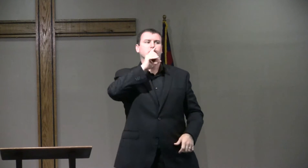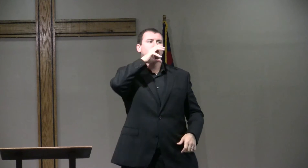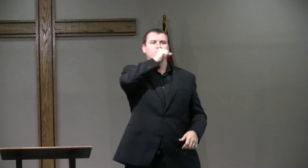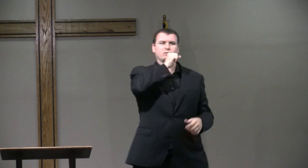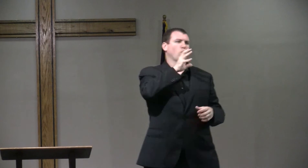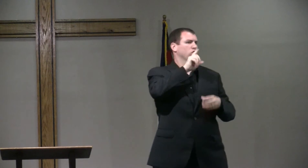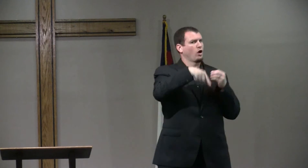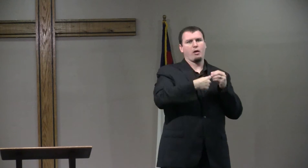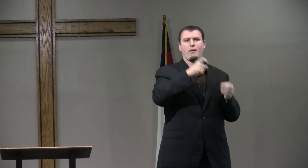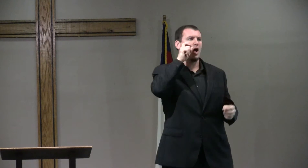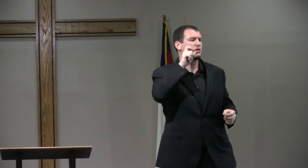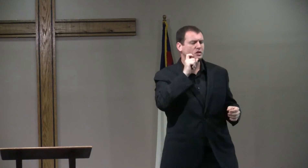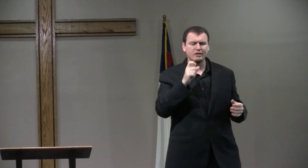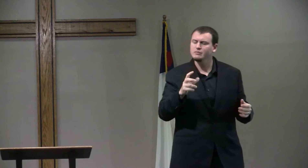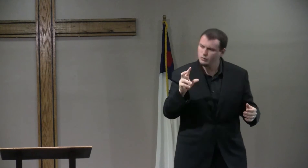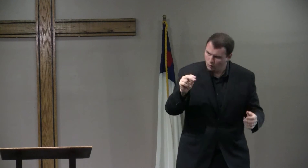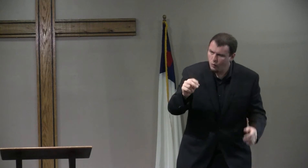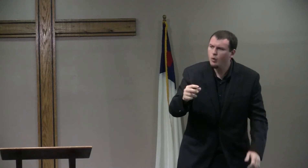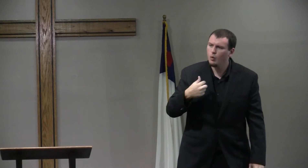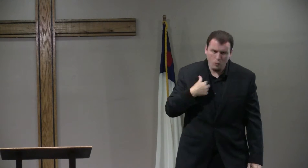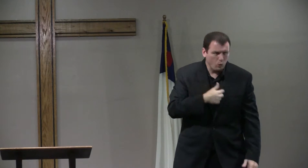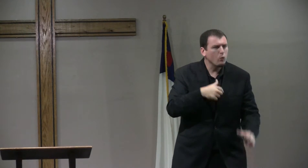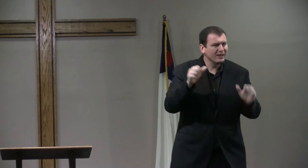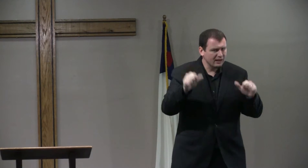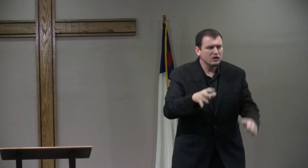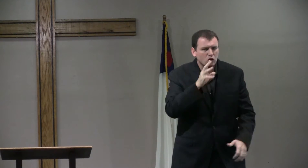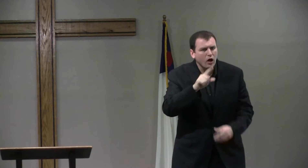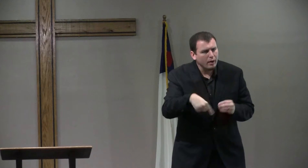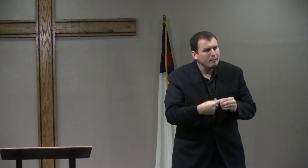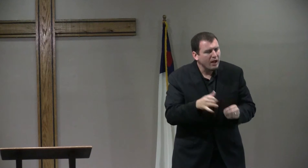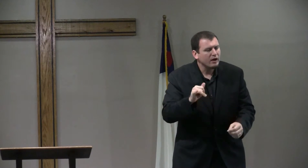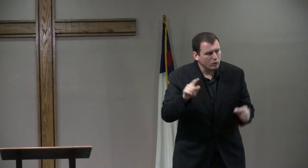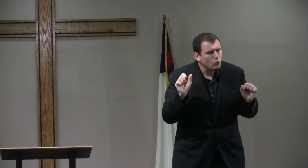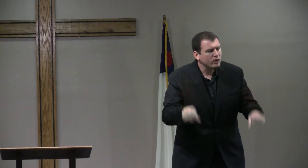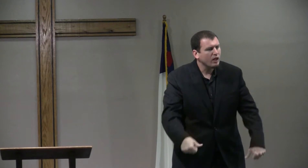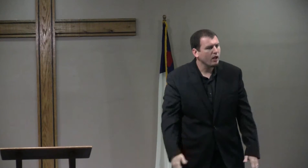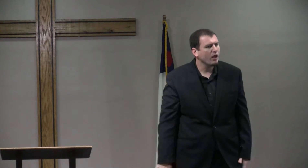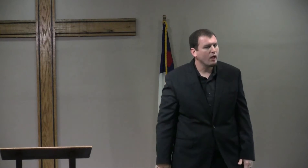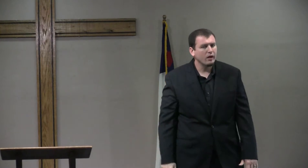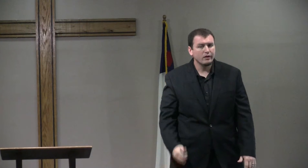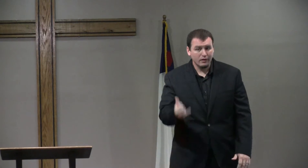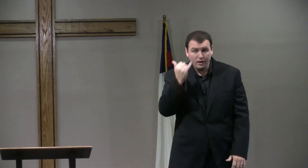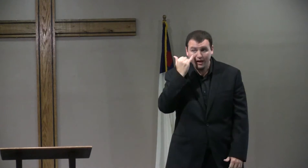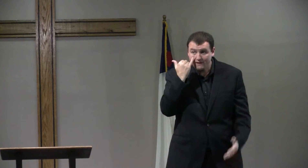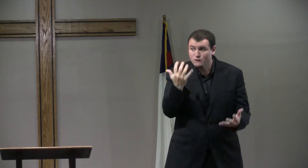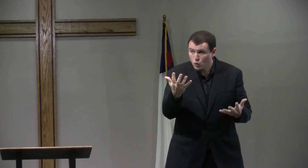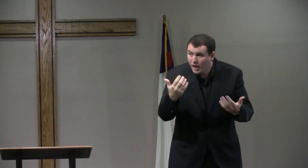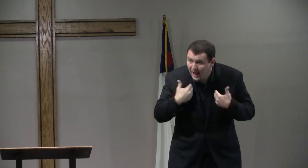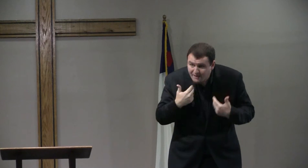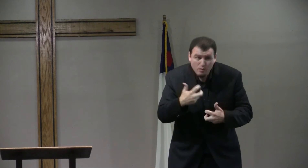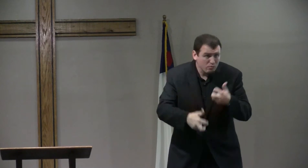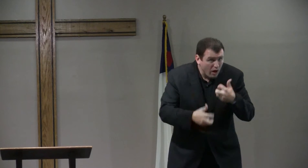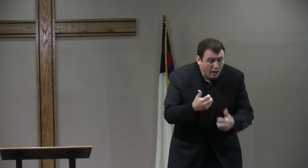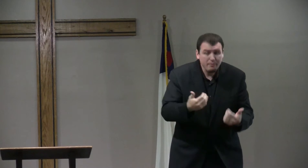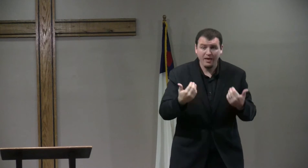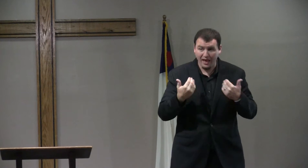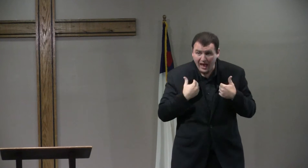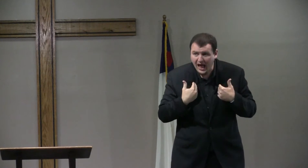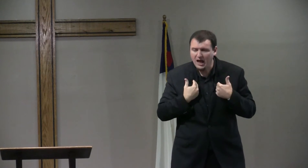don't want this church to be quiet about talking about sexual things. No, we need to talk about it. If you have a